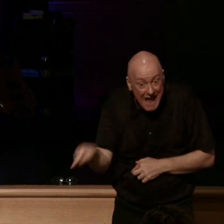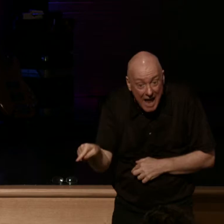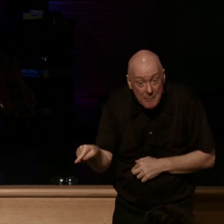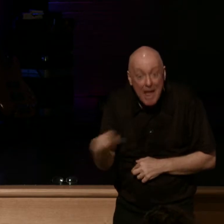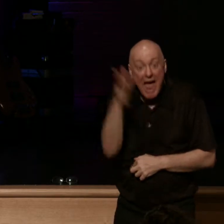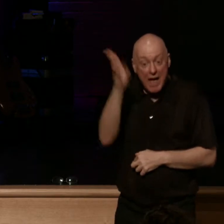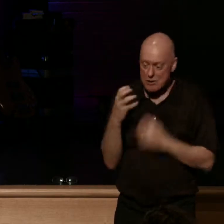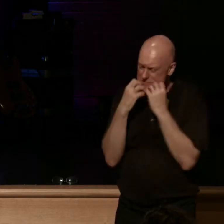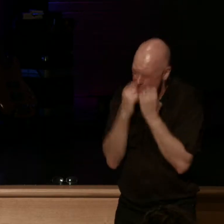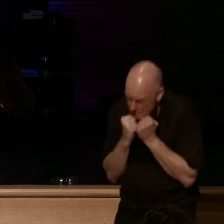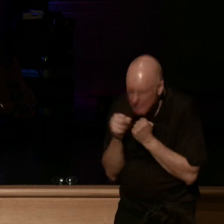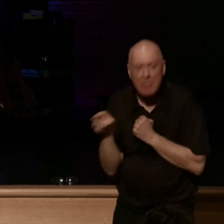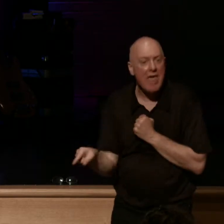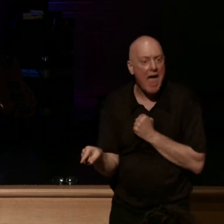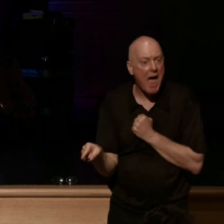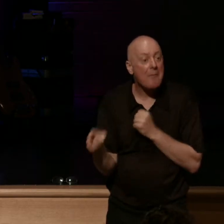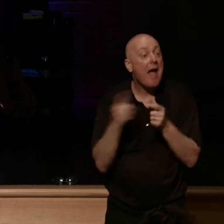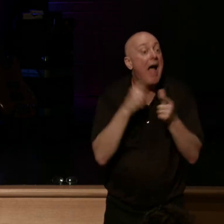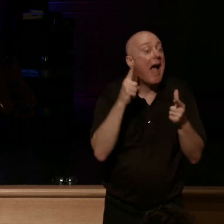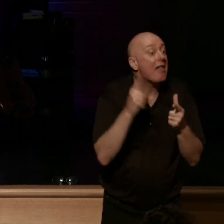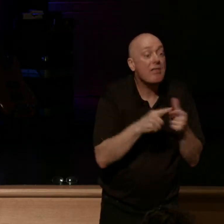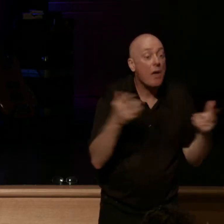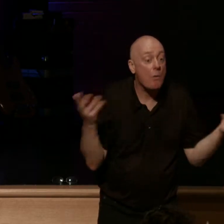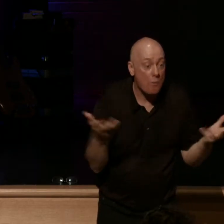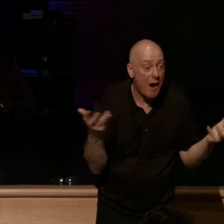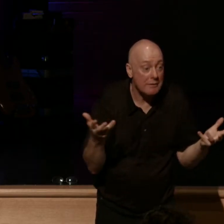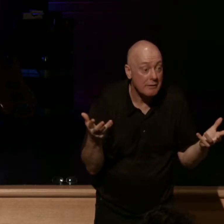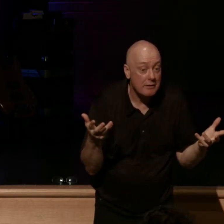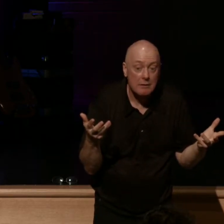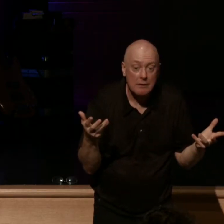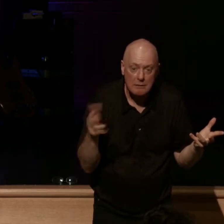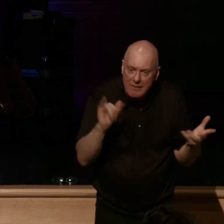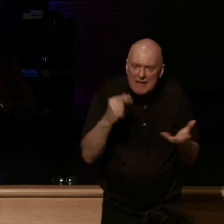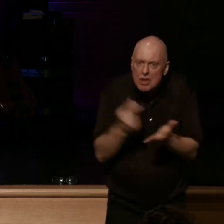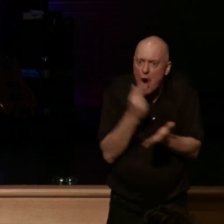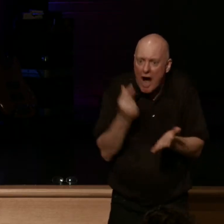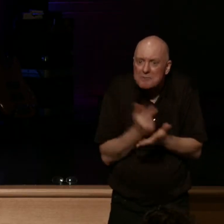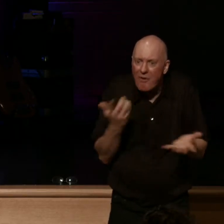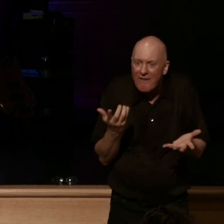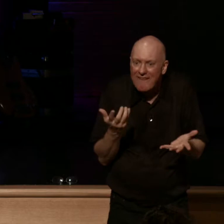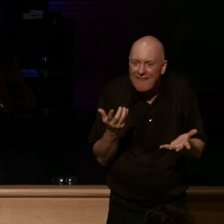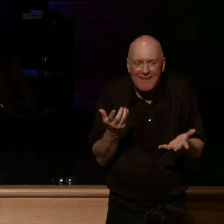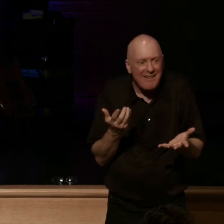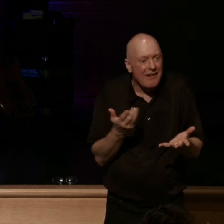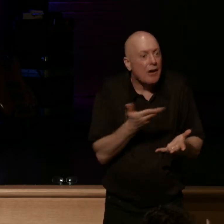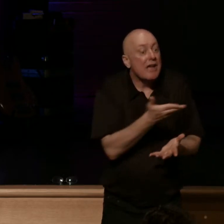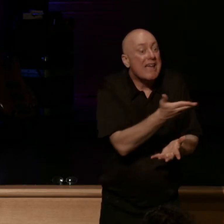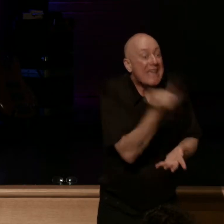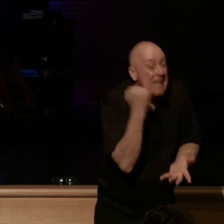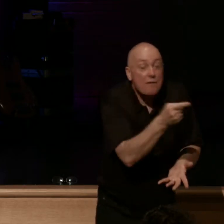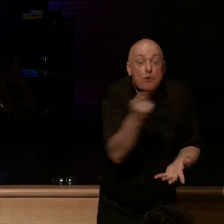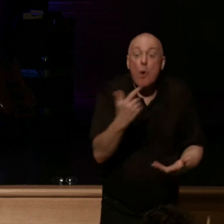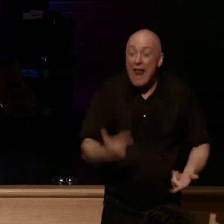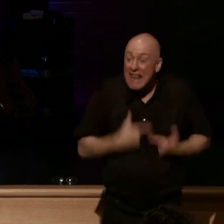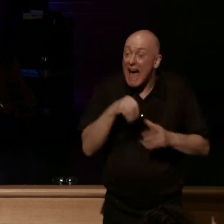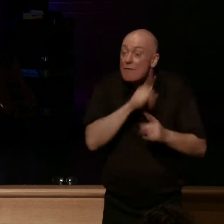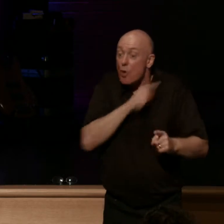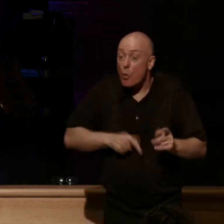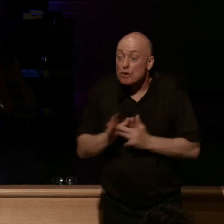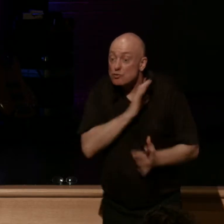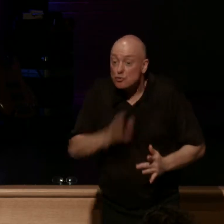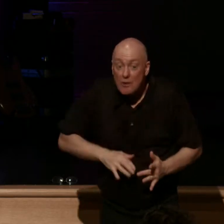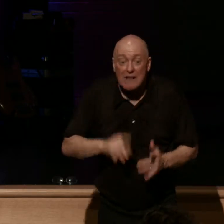are treasured. And what is this other than really, what is this in the gospel? This is the reality for those of us who are alive in the Lord Jesus